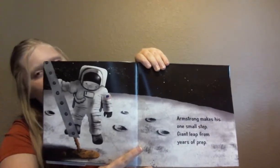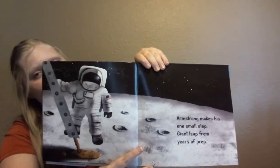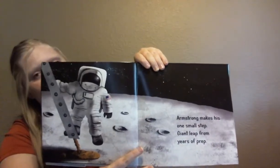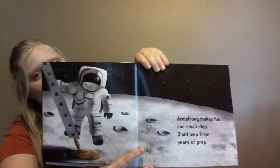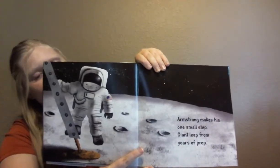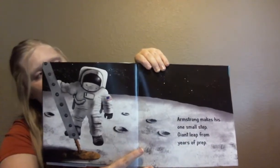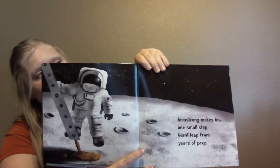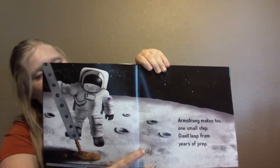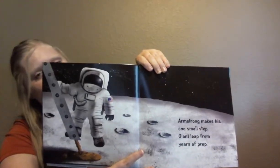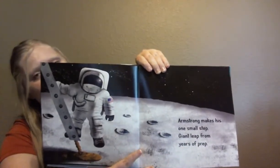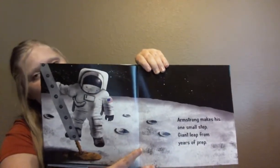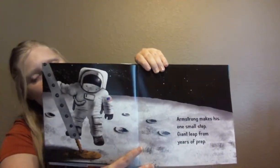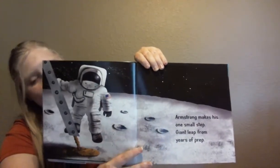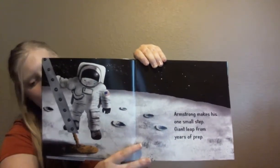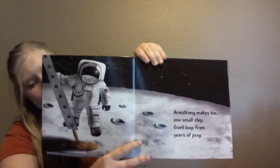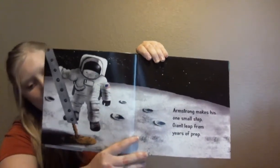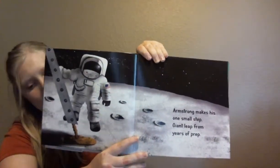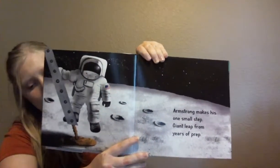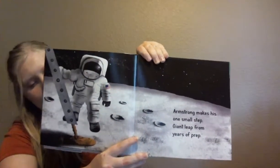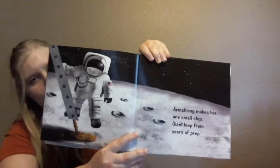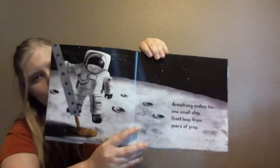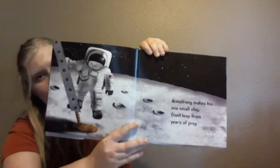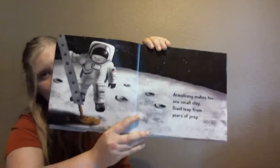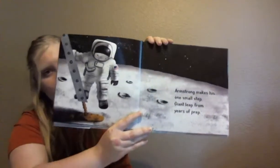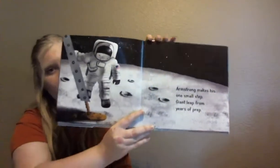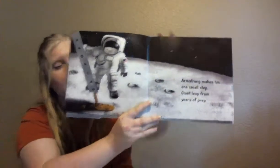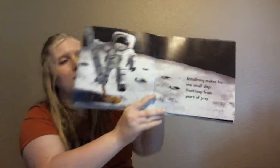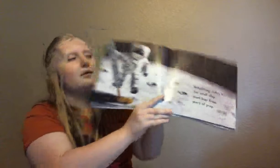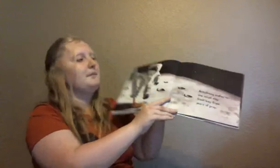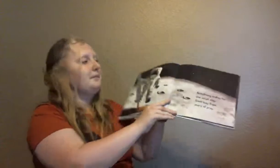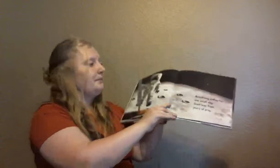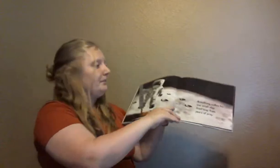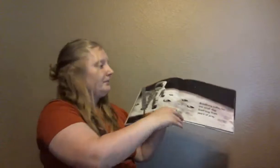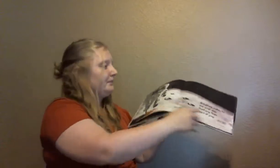Neil Armstrong landed on the moon.